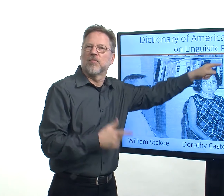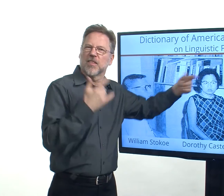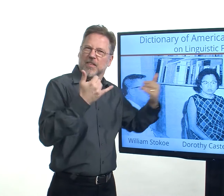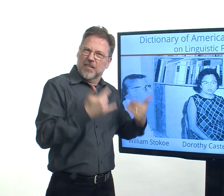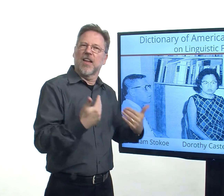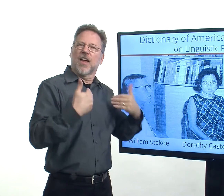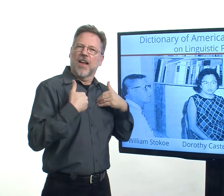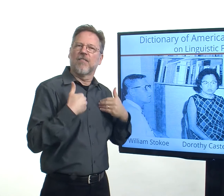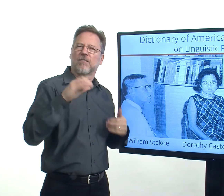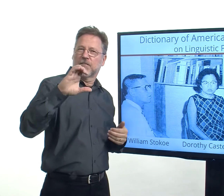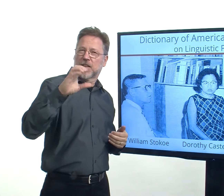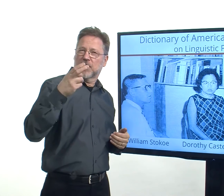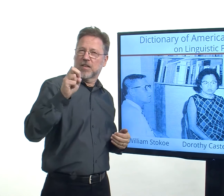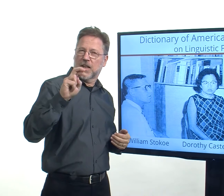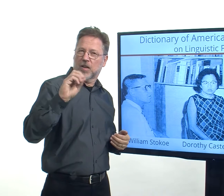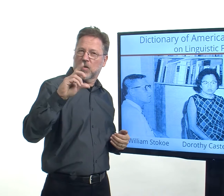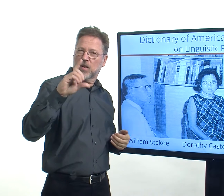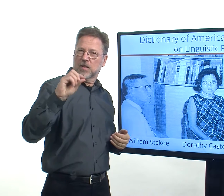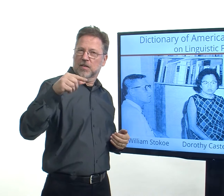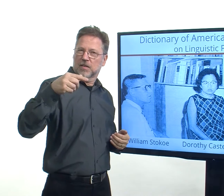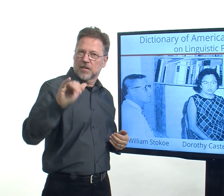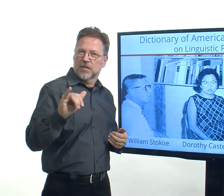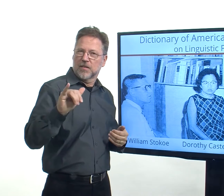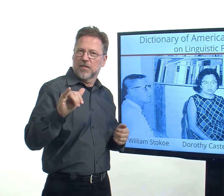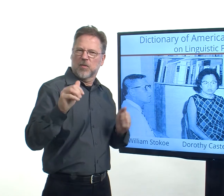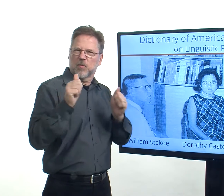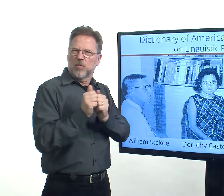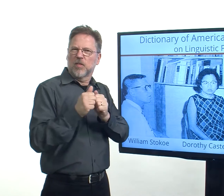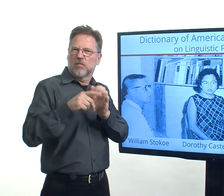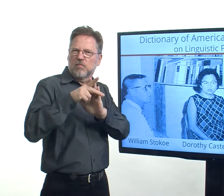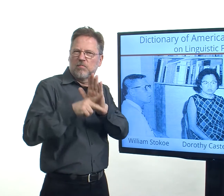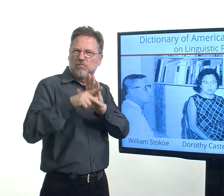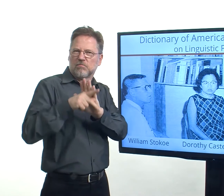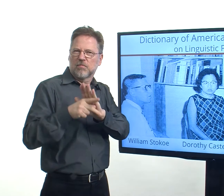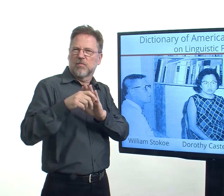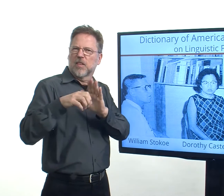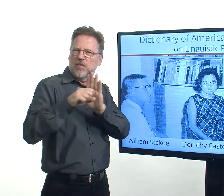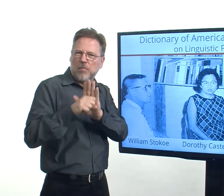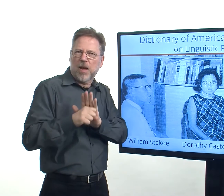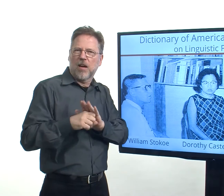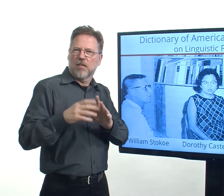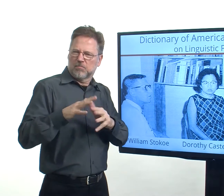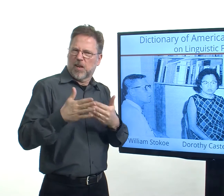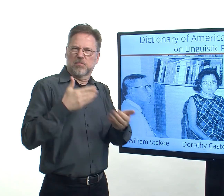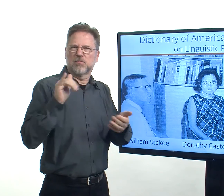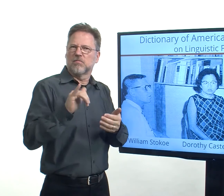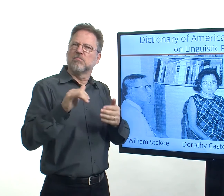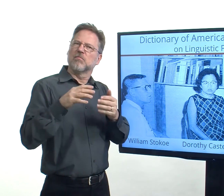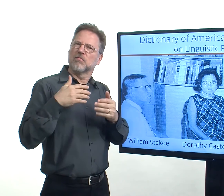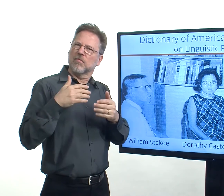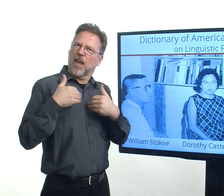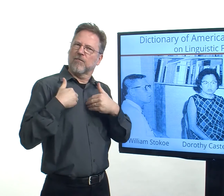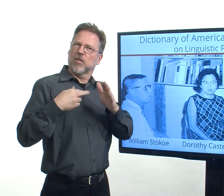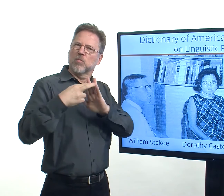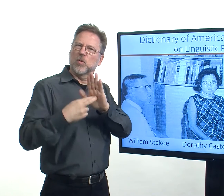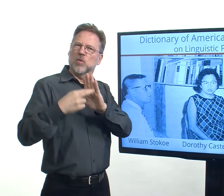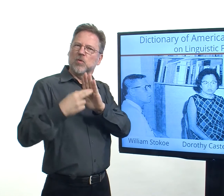Principles. Now having chirology, with its principles and symbols, there were rules, just like